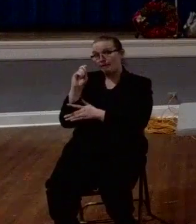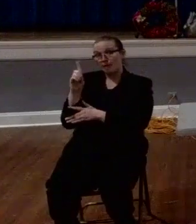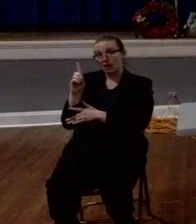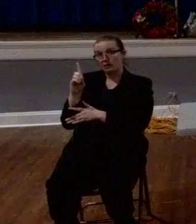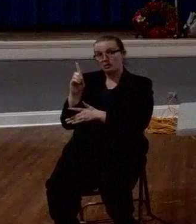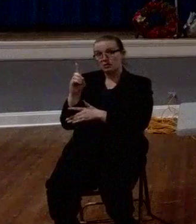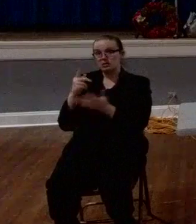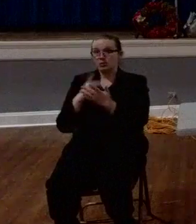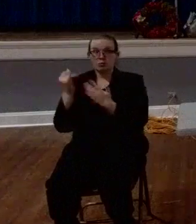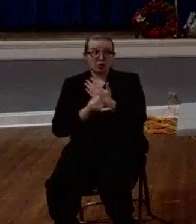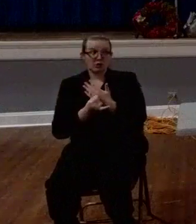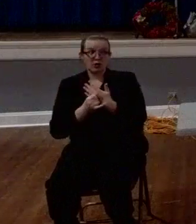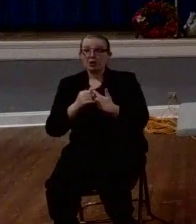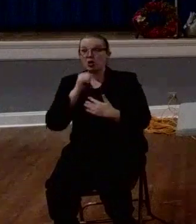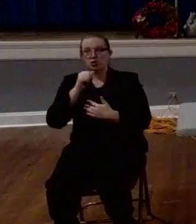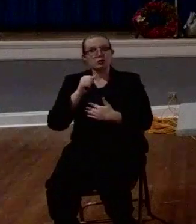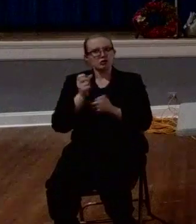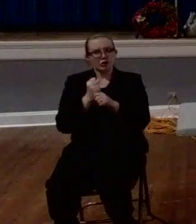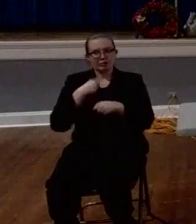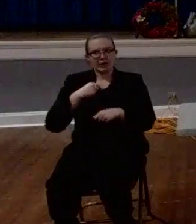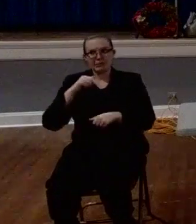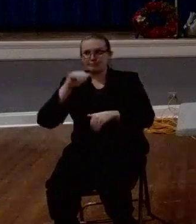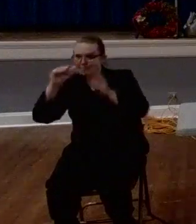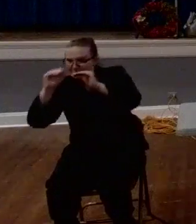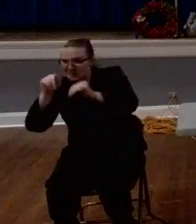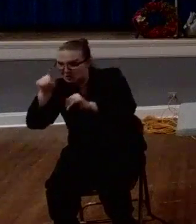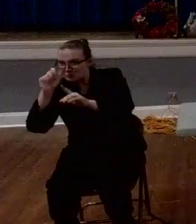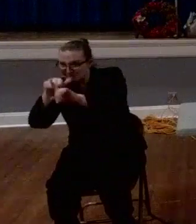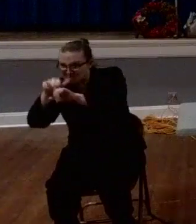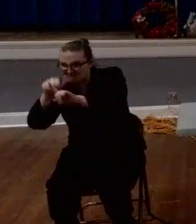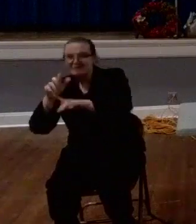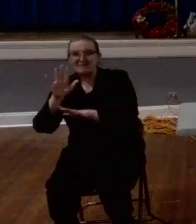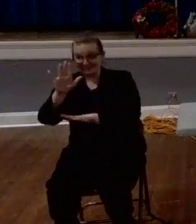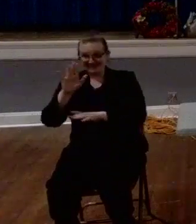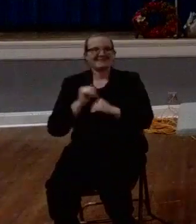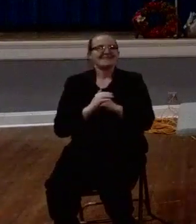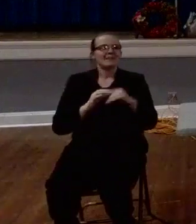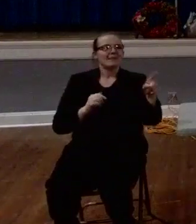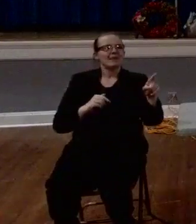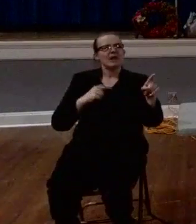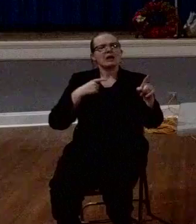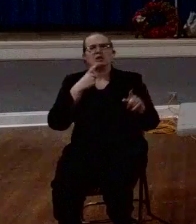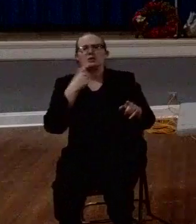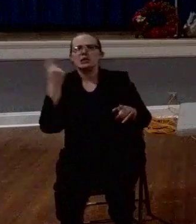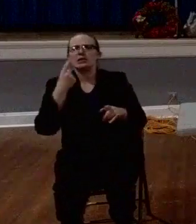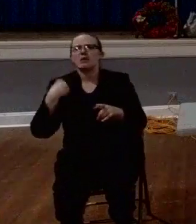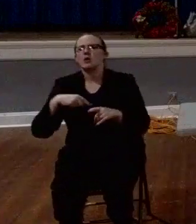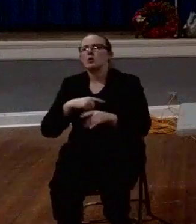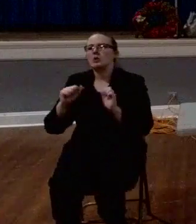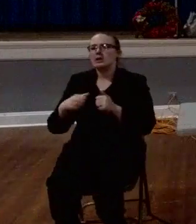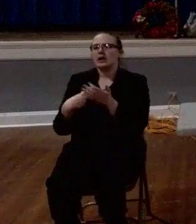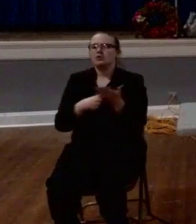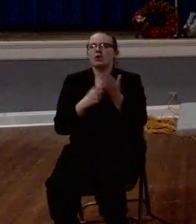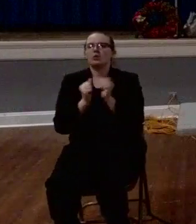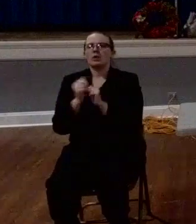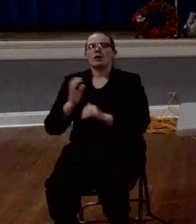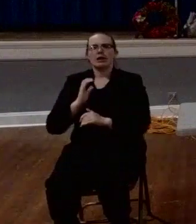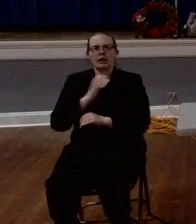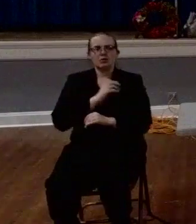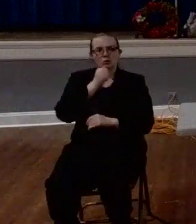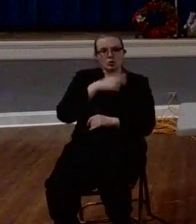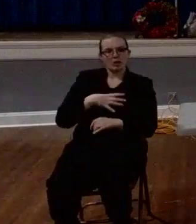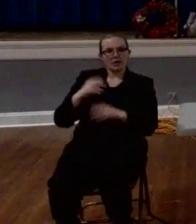come looking for you. No, and I just wanted, I heard you say something, and then we can talk to the councilwoman or